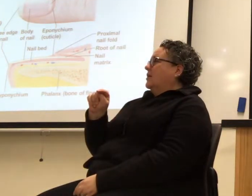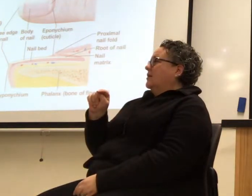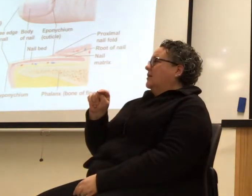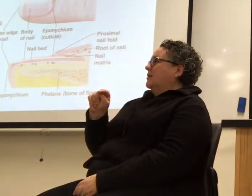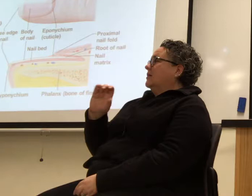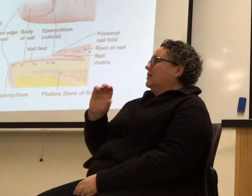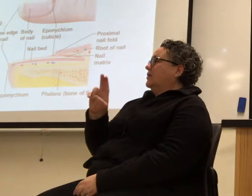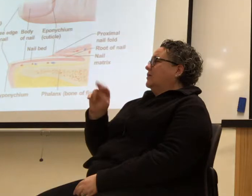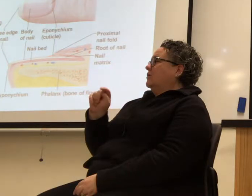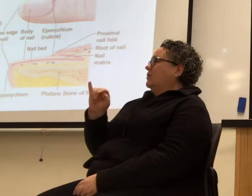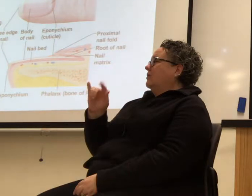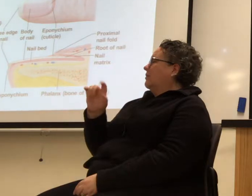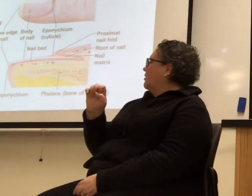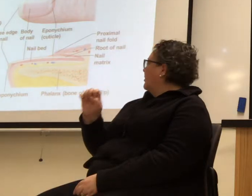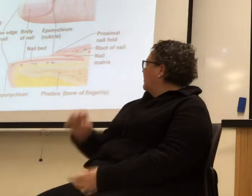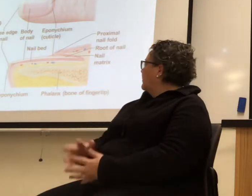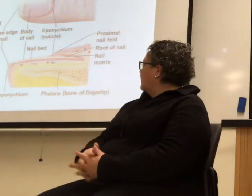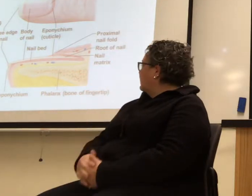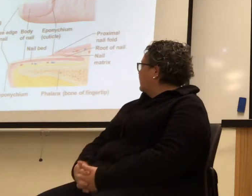Hyponychium.